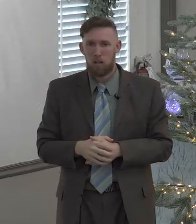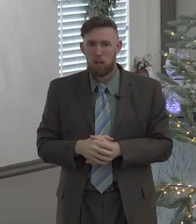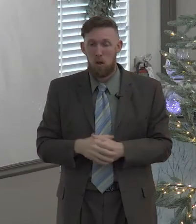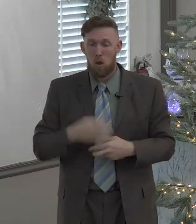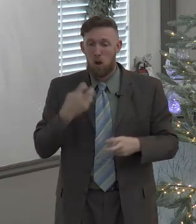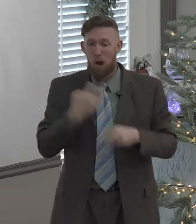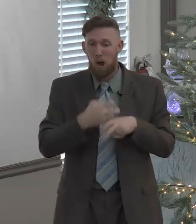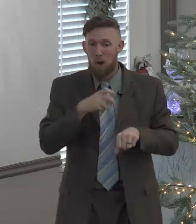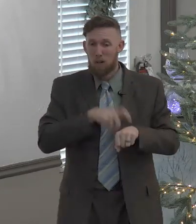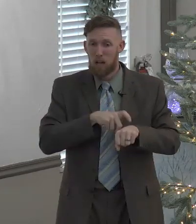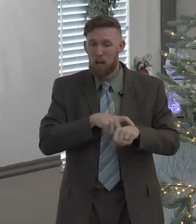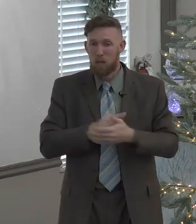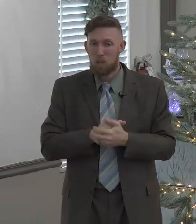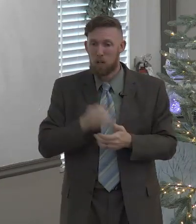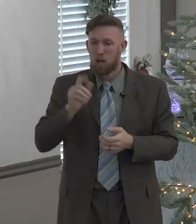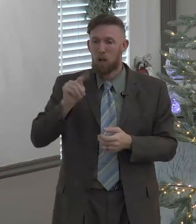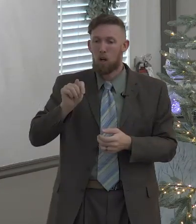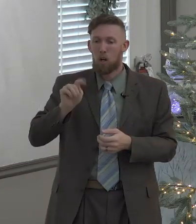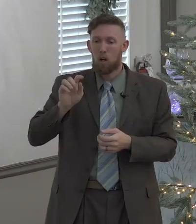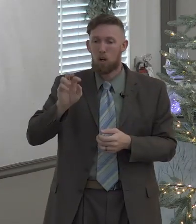if you pray. It doesn't care.